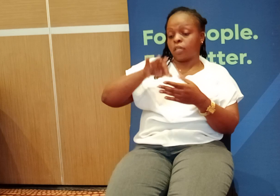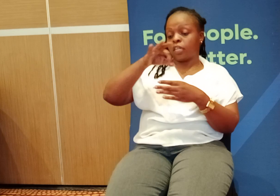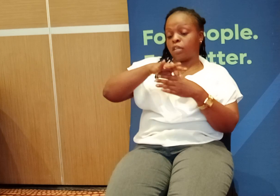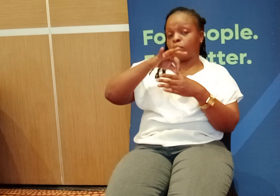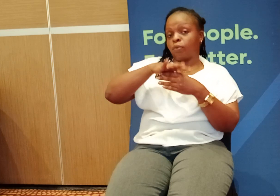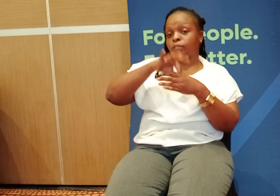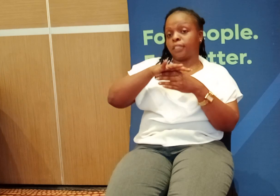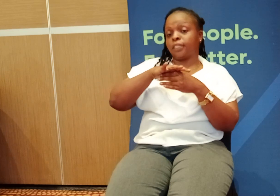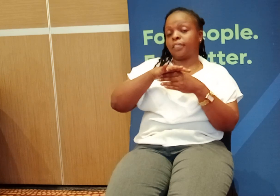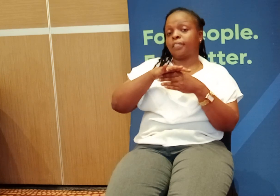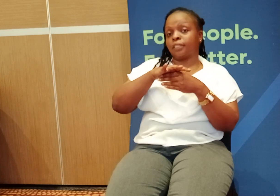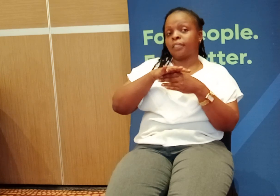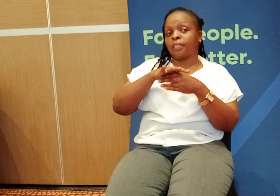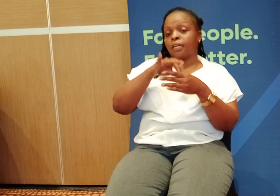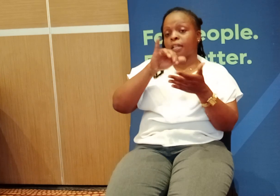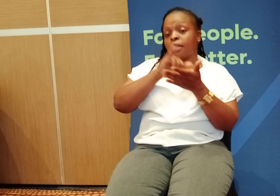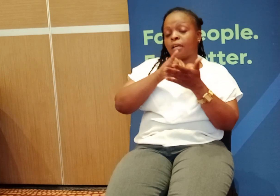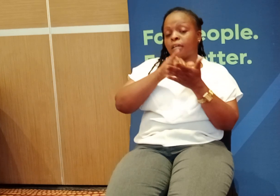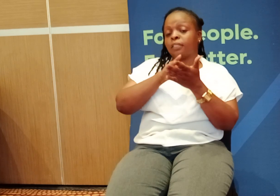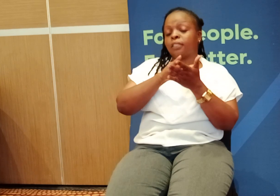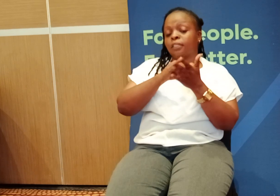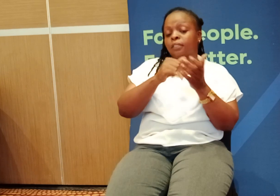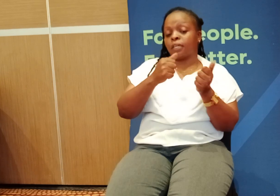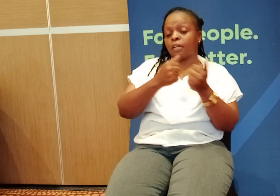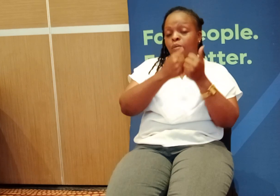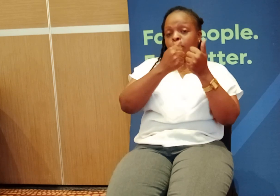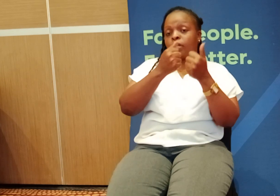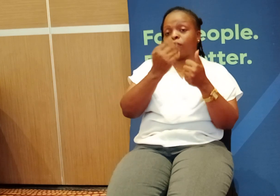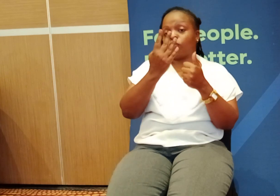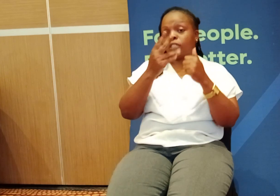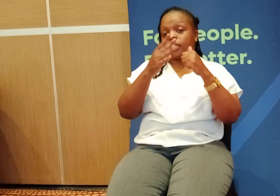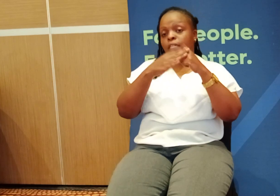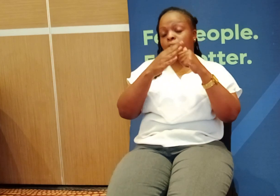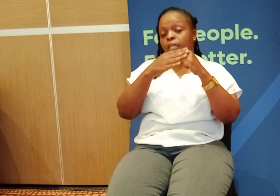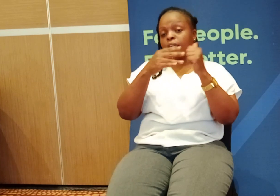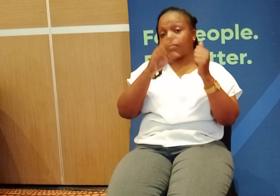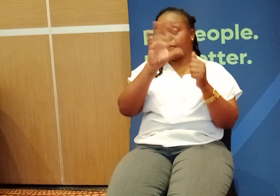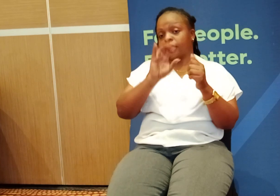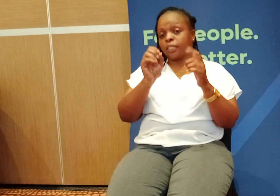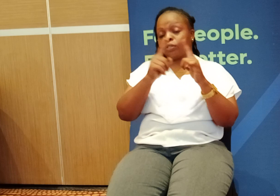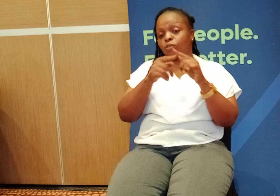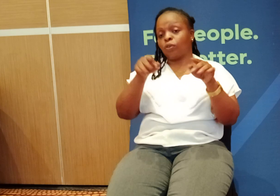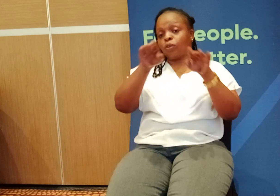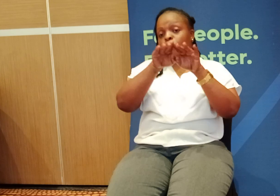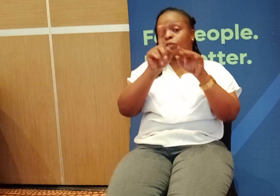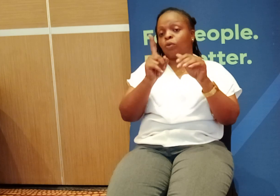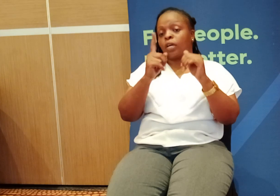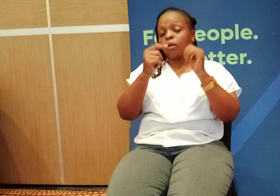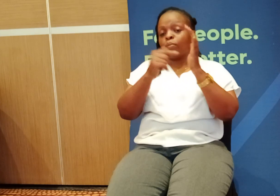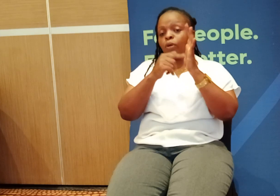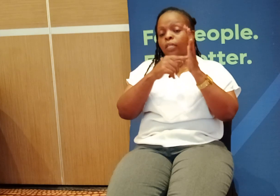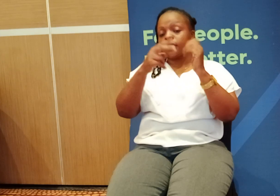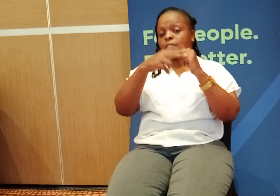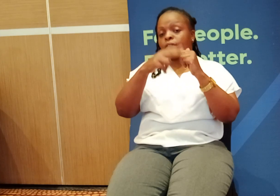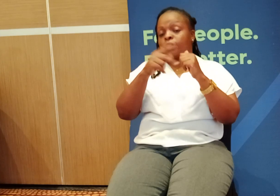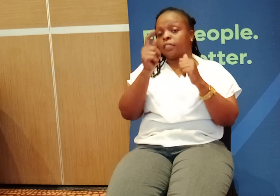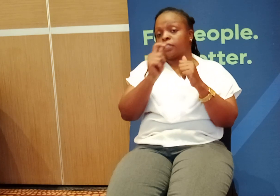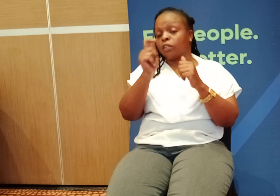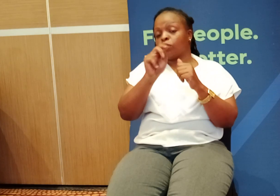by 49% to close at about 1.7 trillion. We utilize those funds in